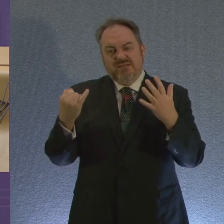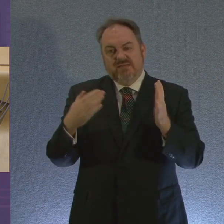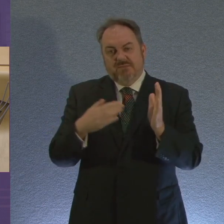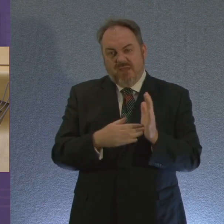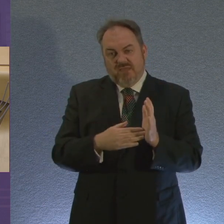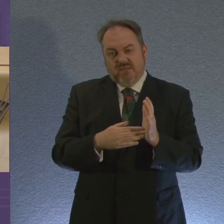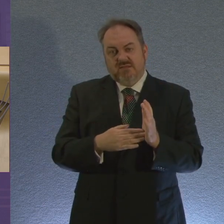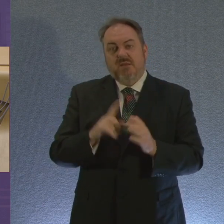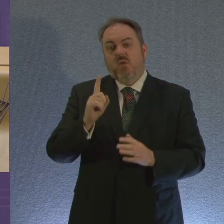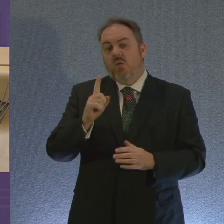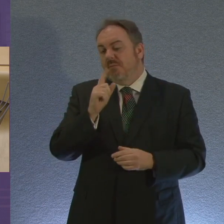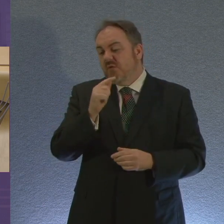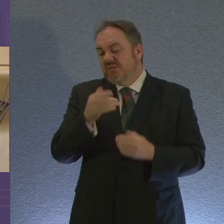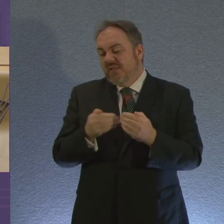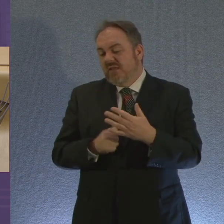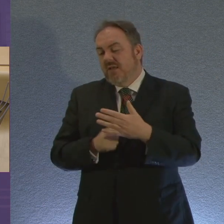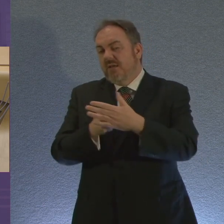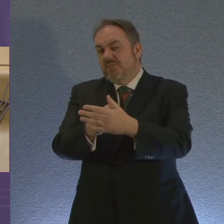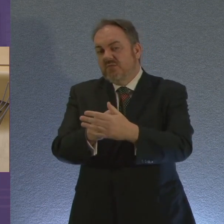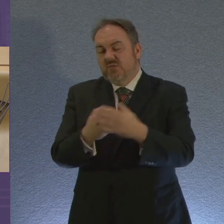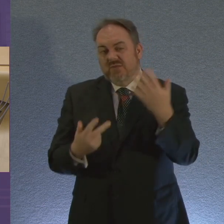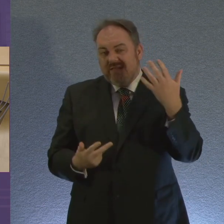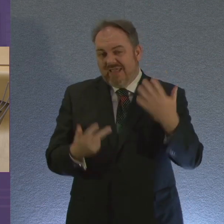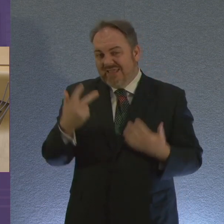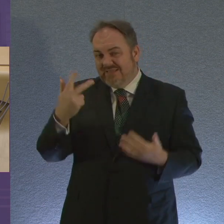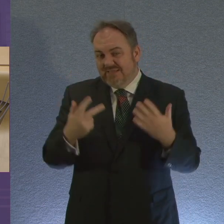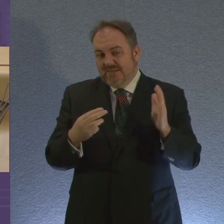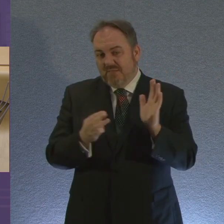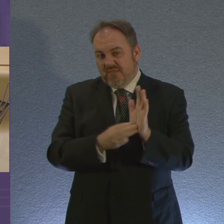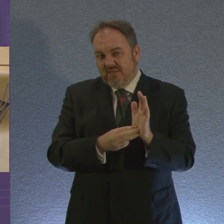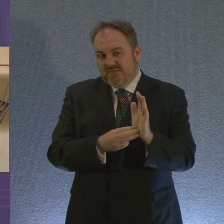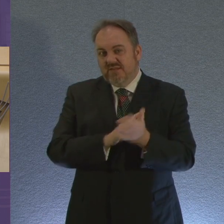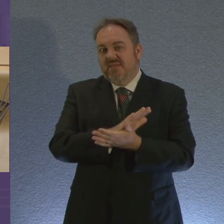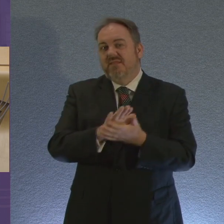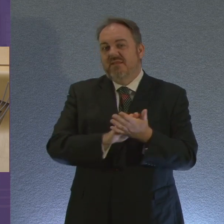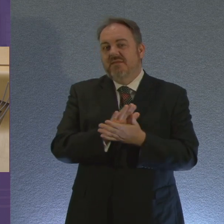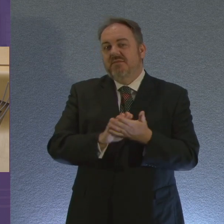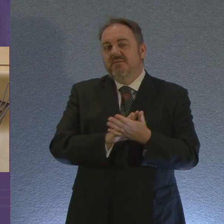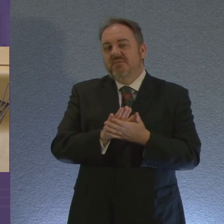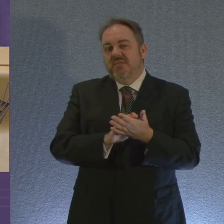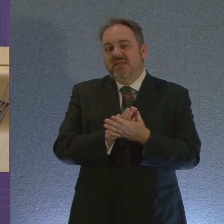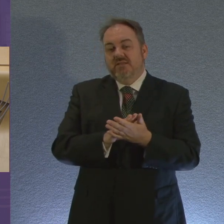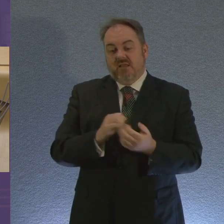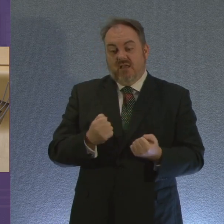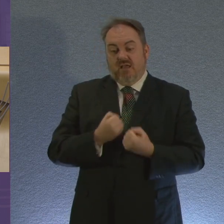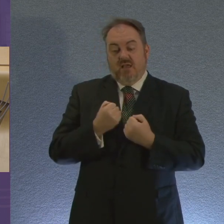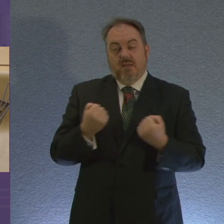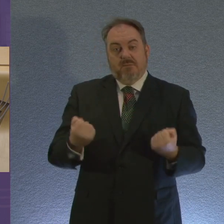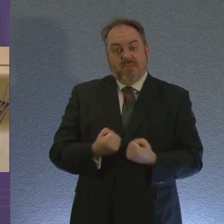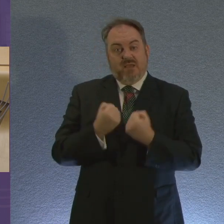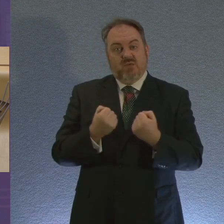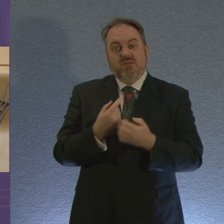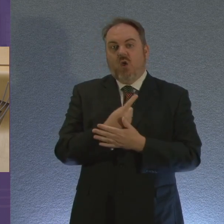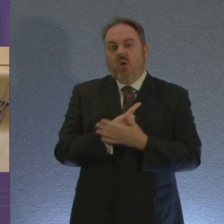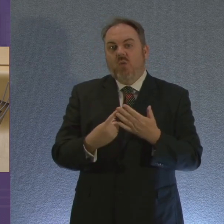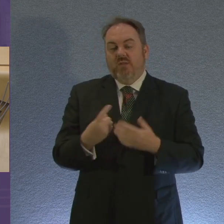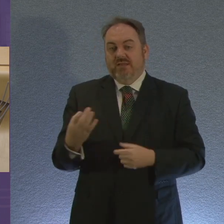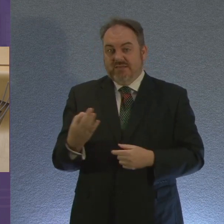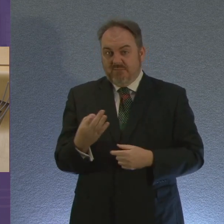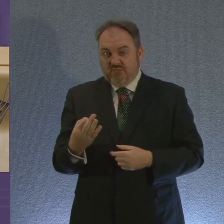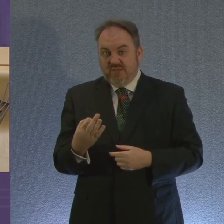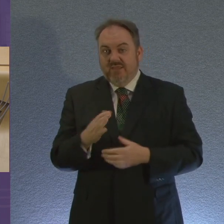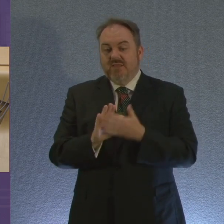is passed. Scottish ministers will provide a report to Parliament every 2 months about the use of these emergency powers, and I welcome that. Presiding Officer,